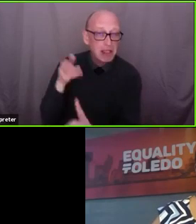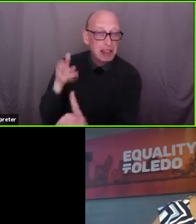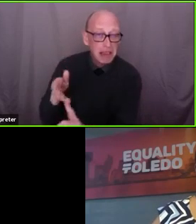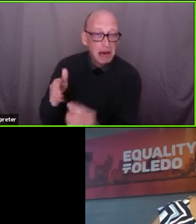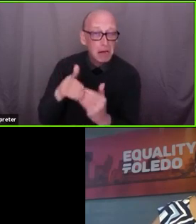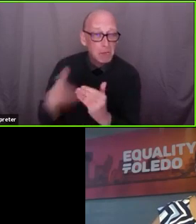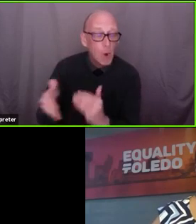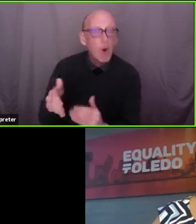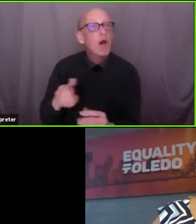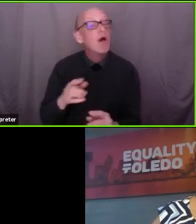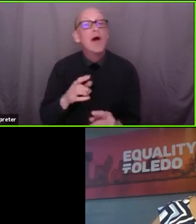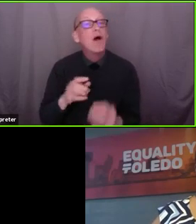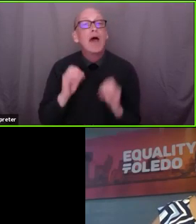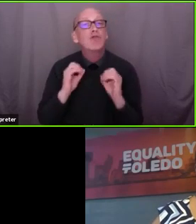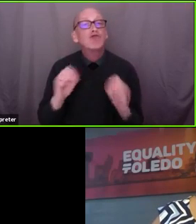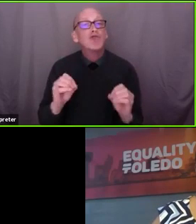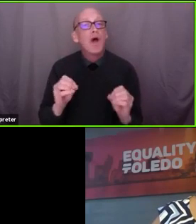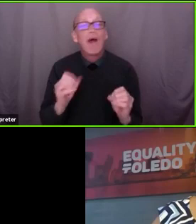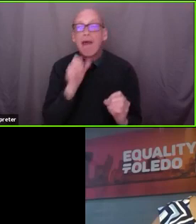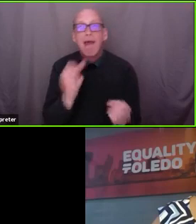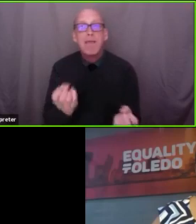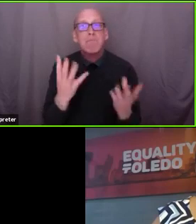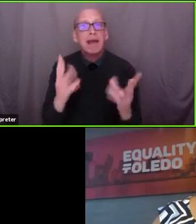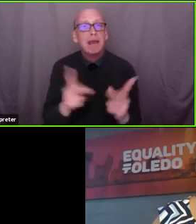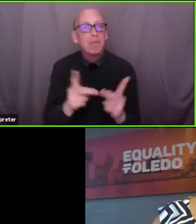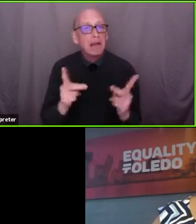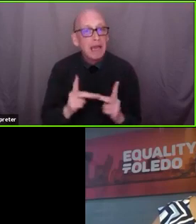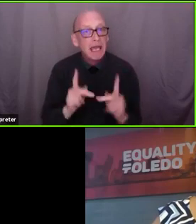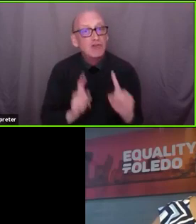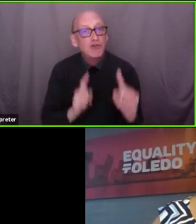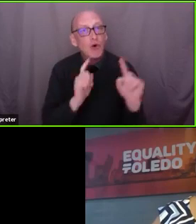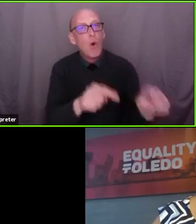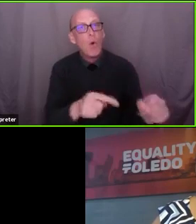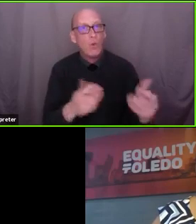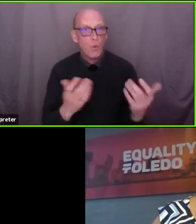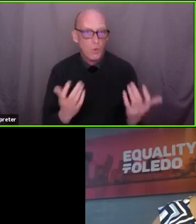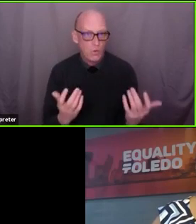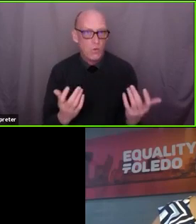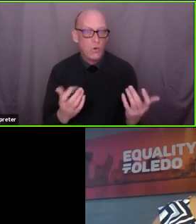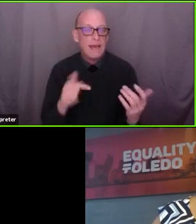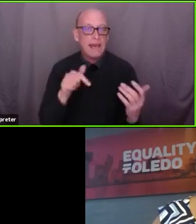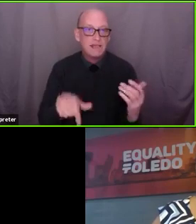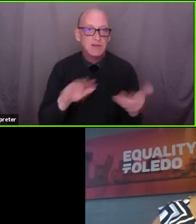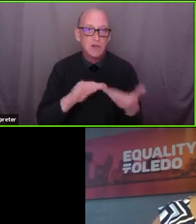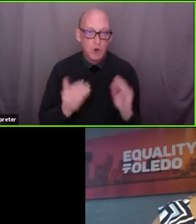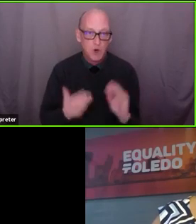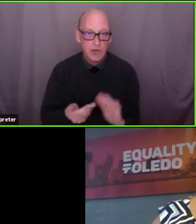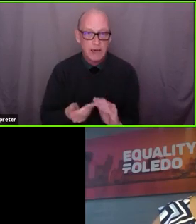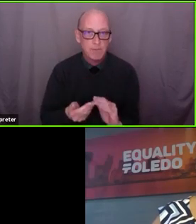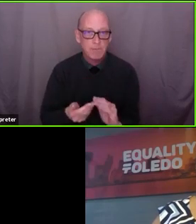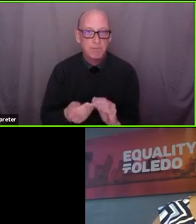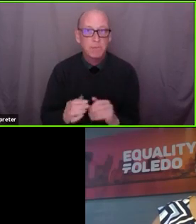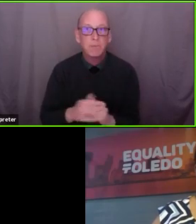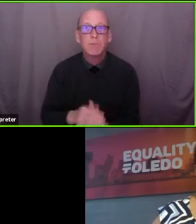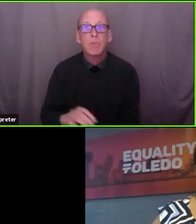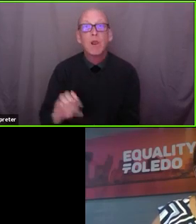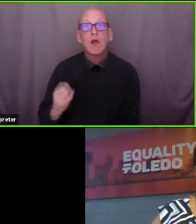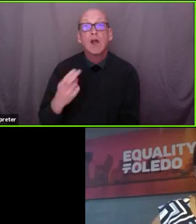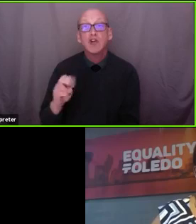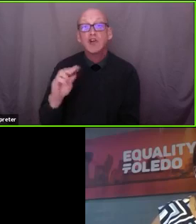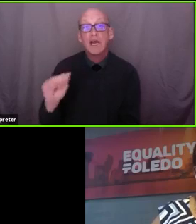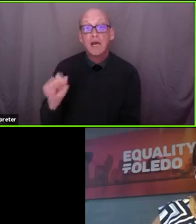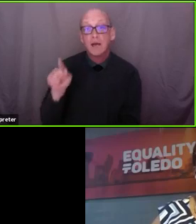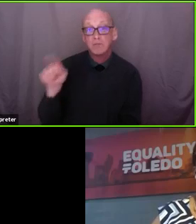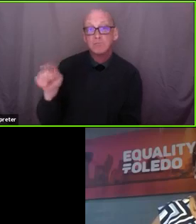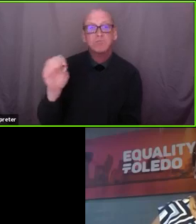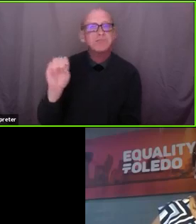And there aren't a whole lot of places for them to go in our community. Yes, unfortunately,